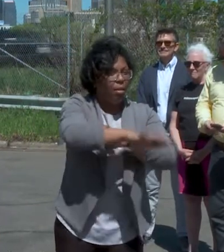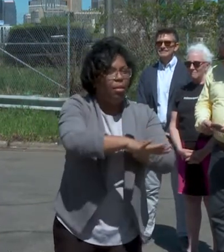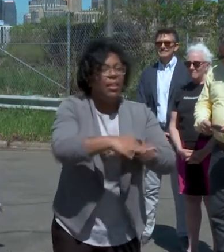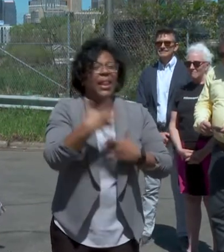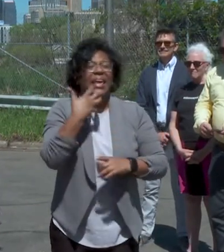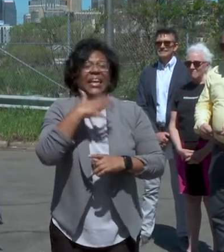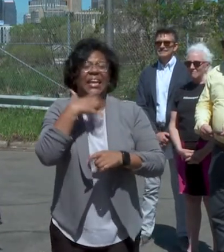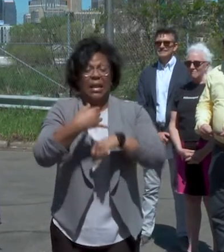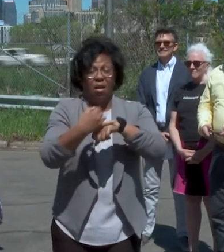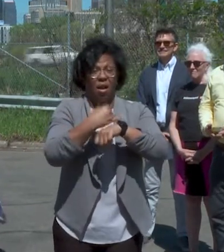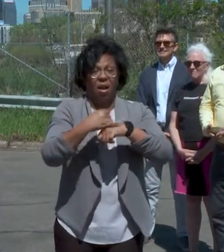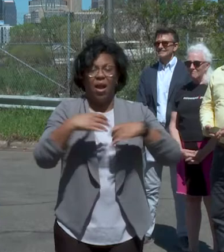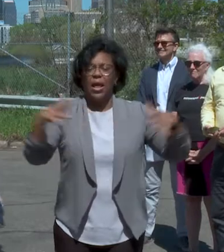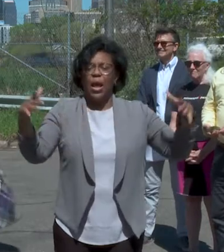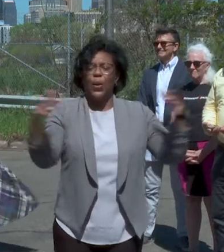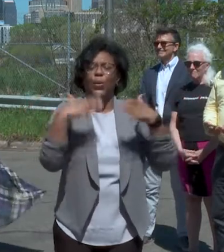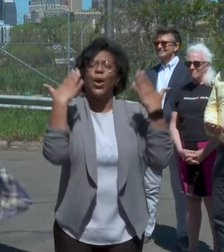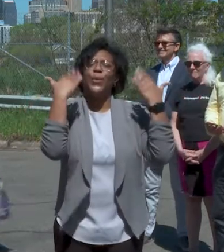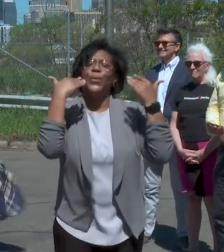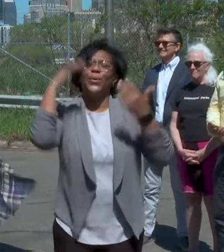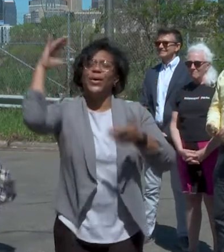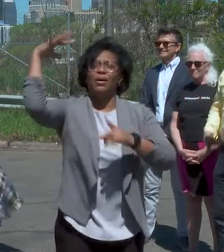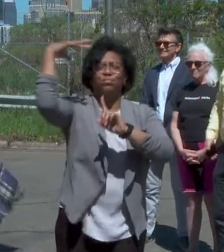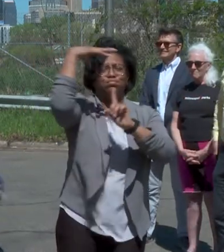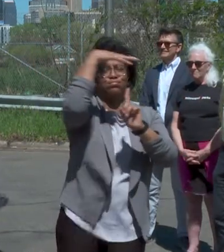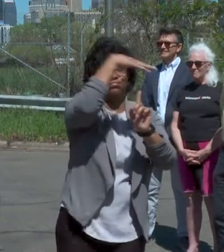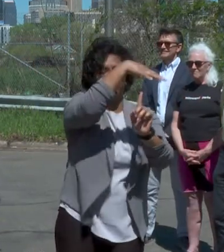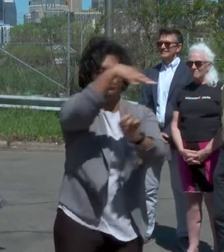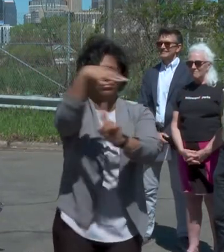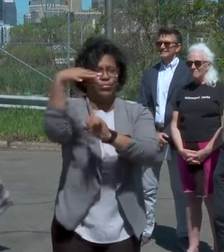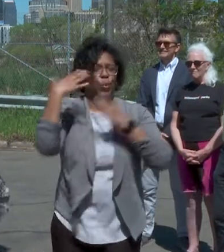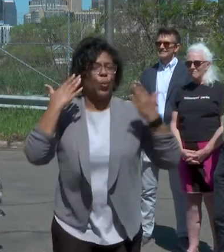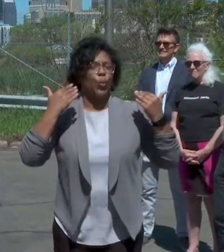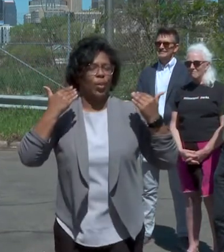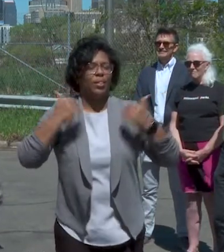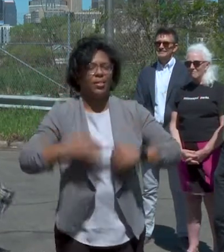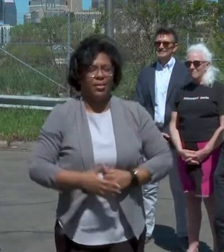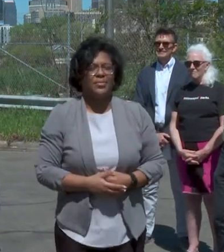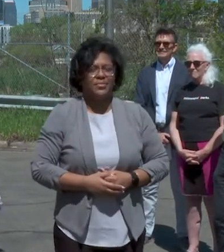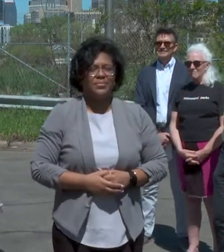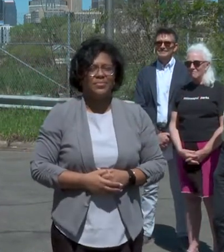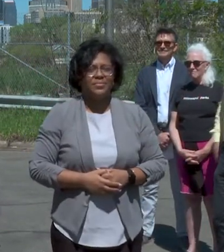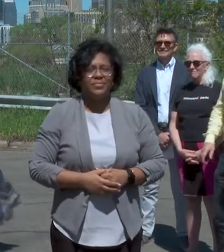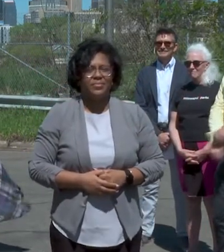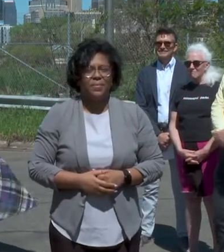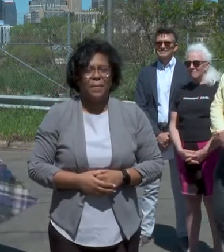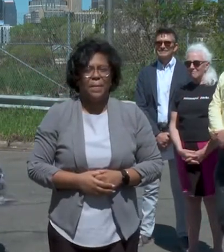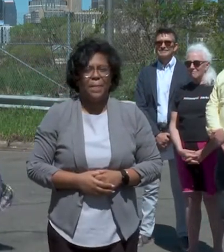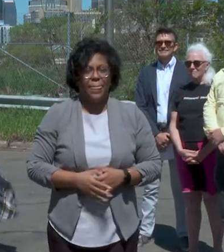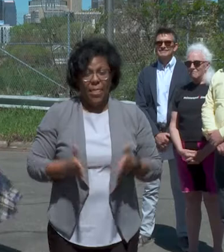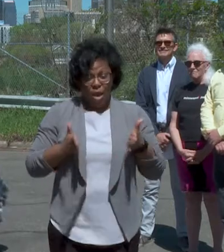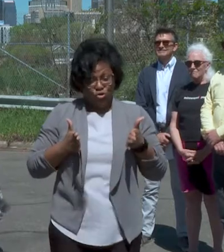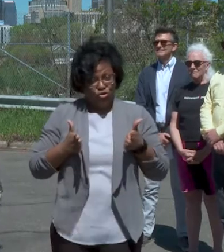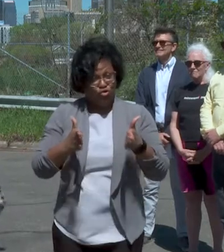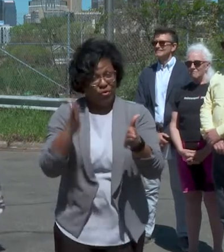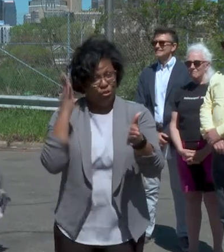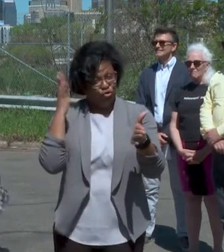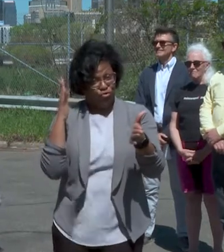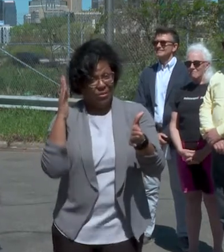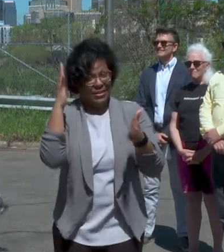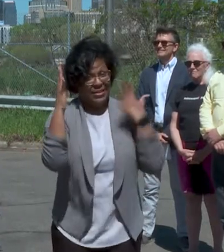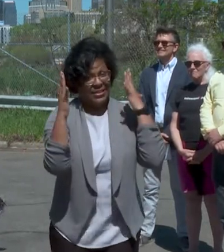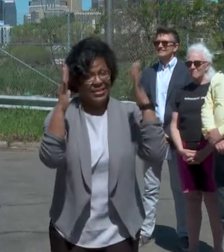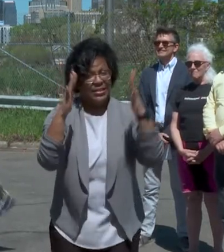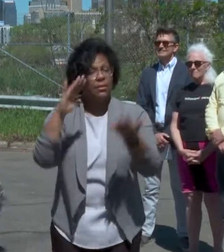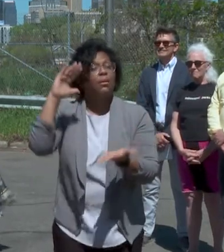other direct benefits trees bring to the urban communities. Street trees slow traffic speeds and make urban